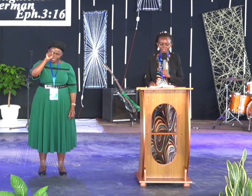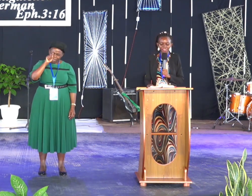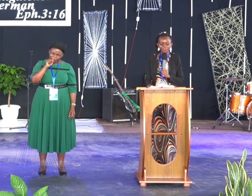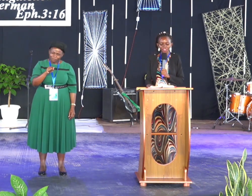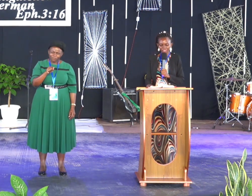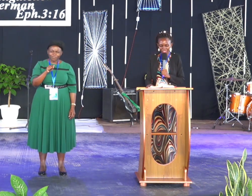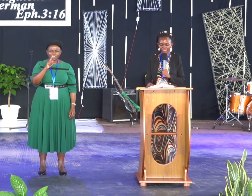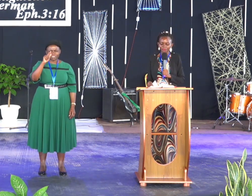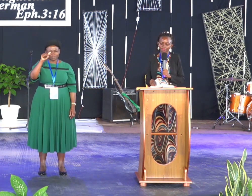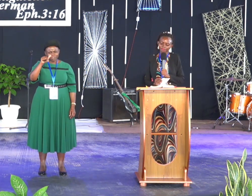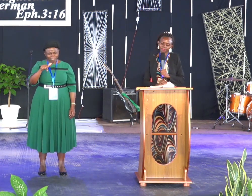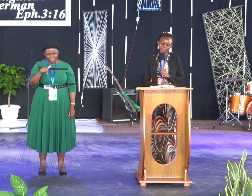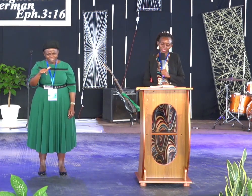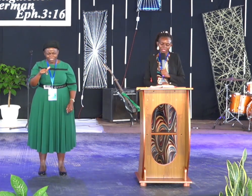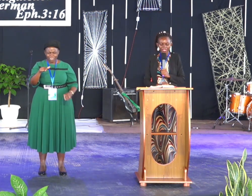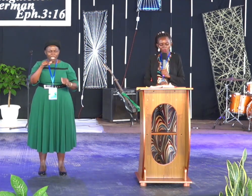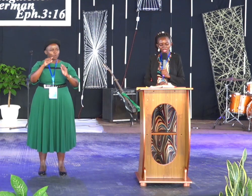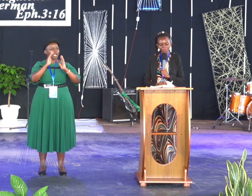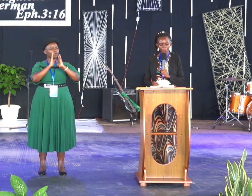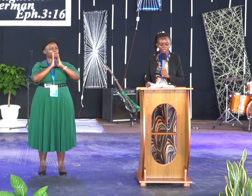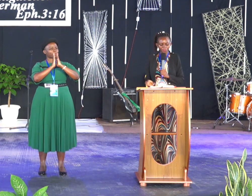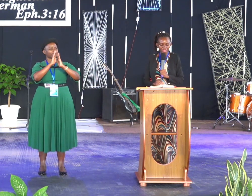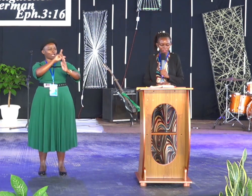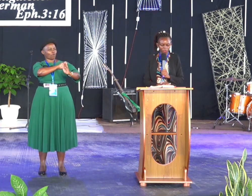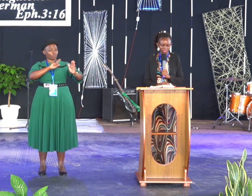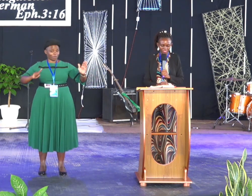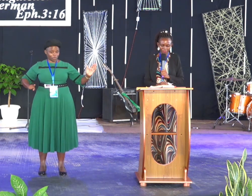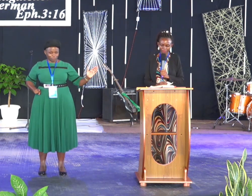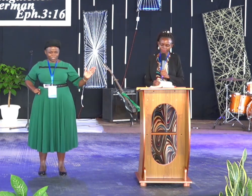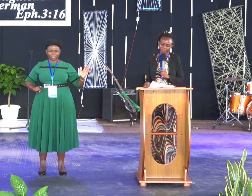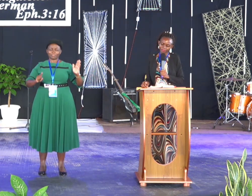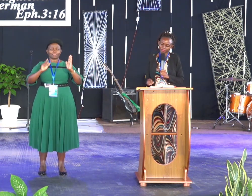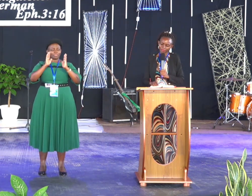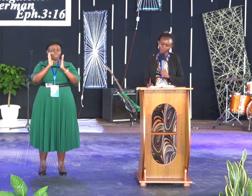and verse 17, here we have the prayer of our Lord.